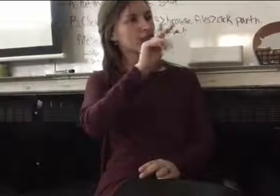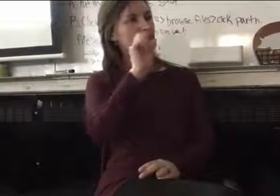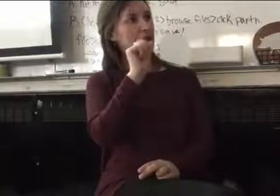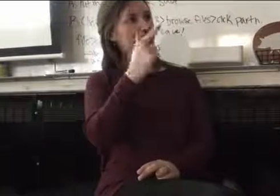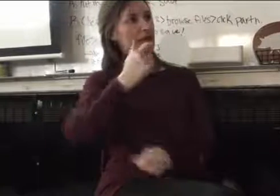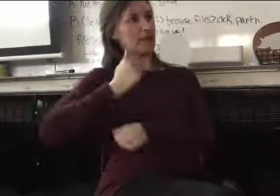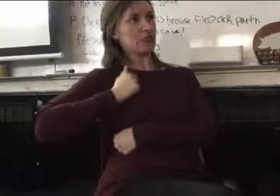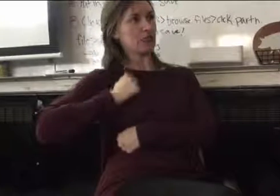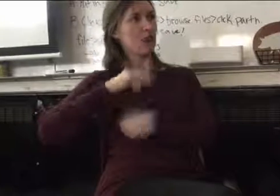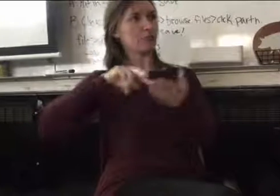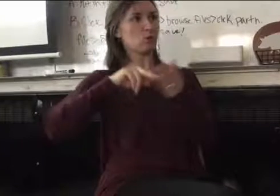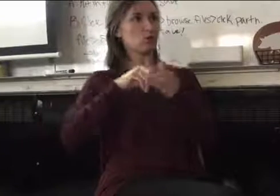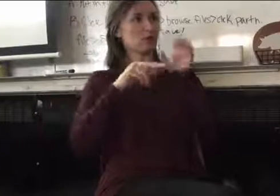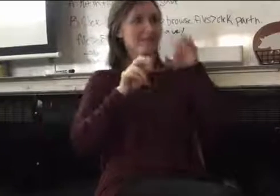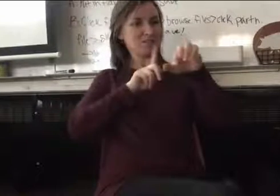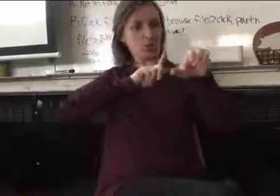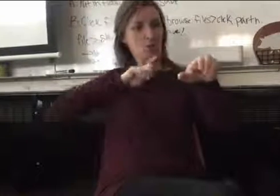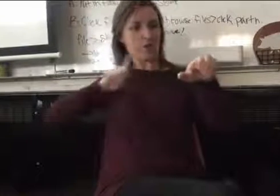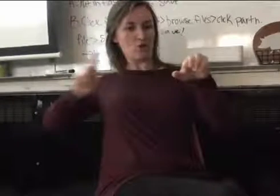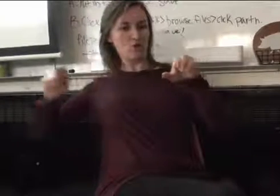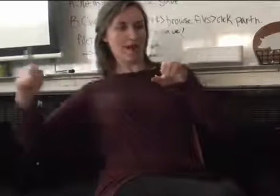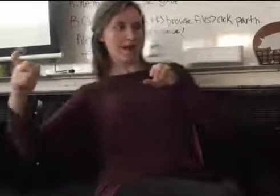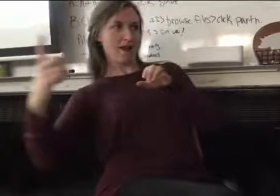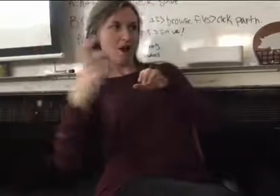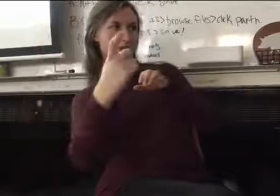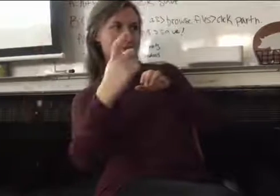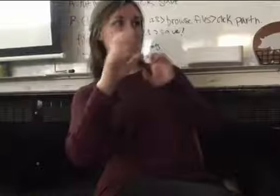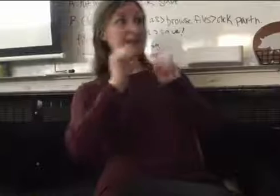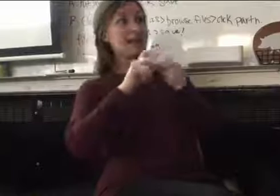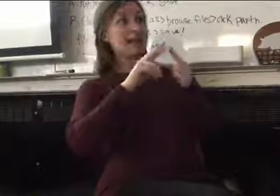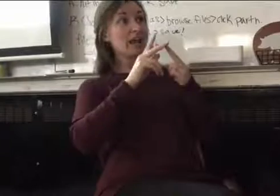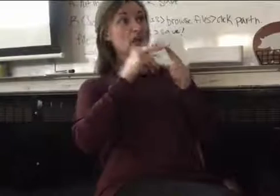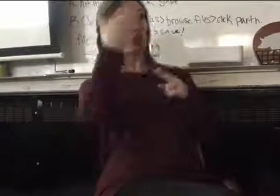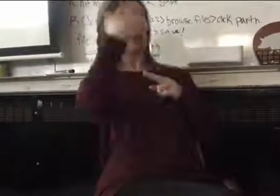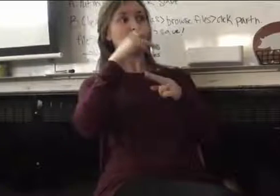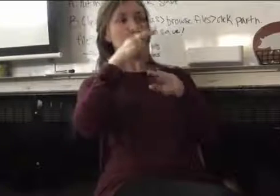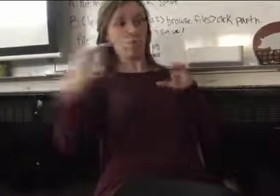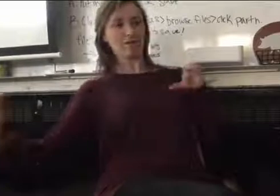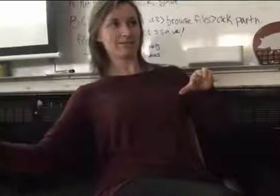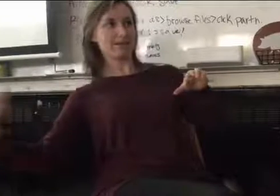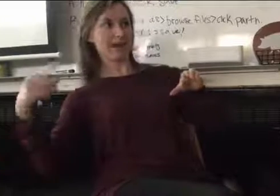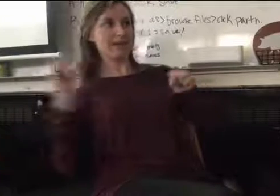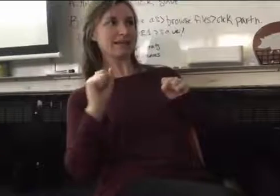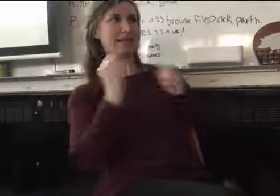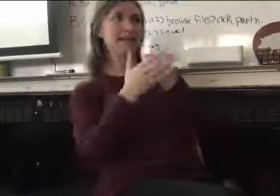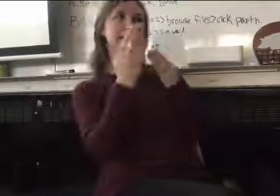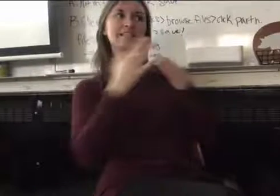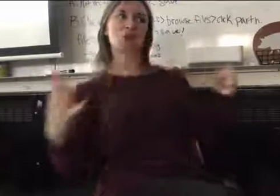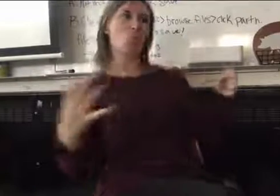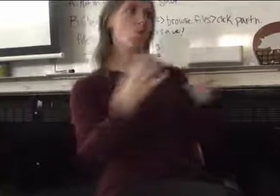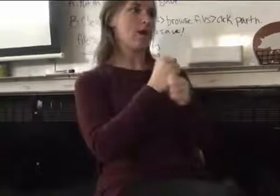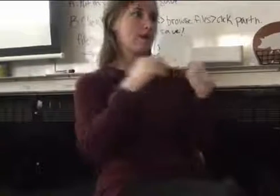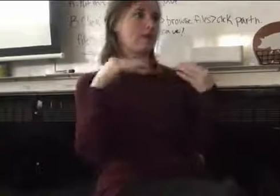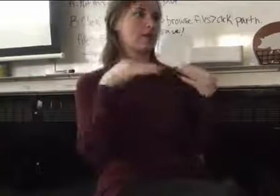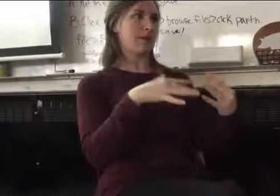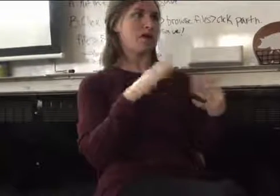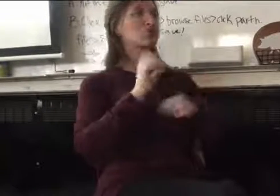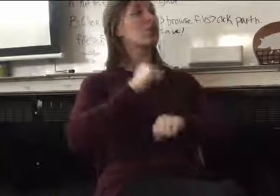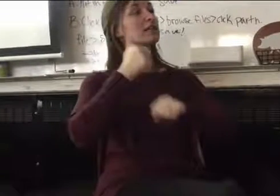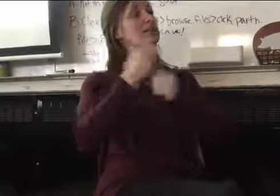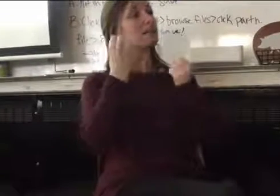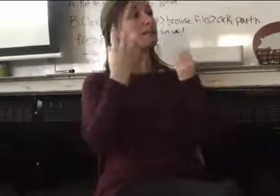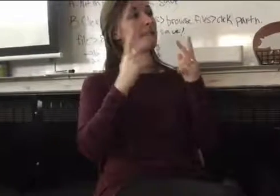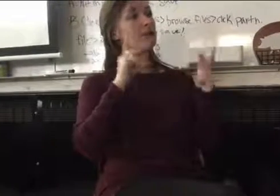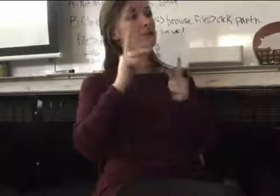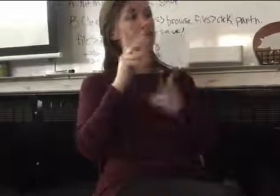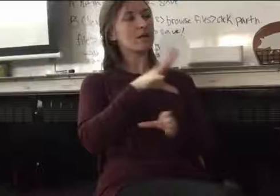army. He can then either come from the back side or the front side and easily win the battle. Well, they put a bunch of people up here, including